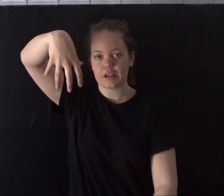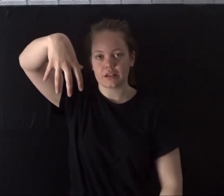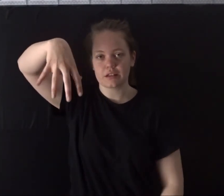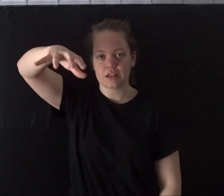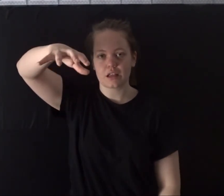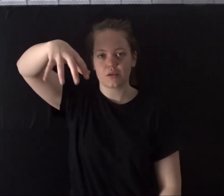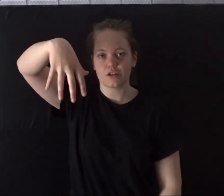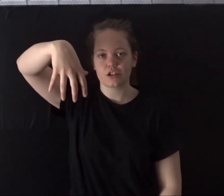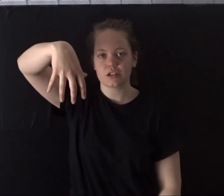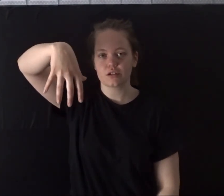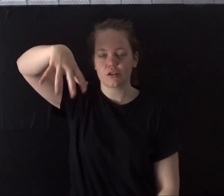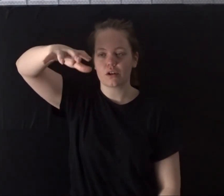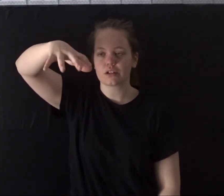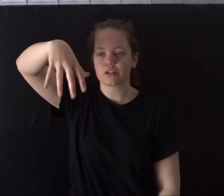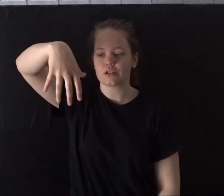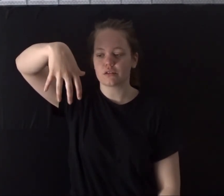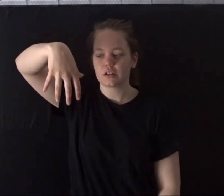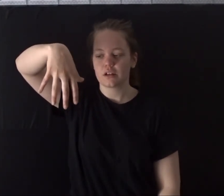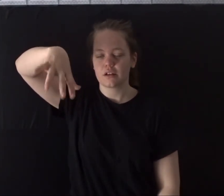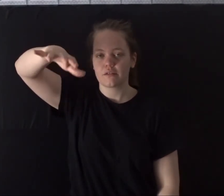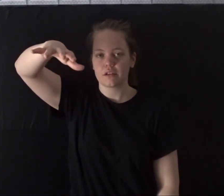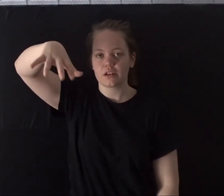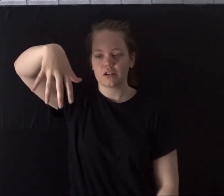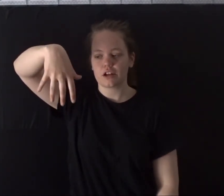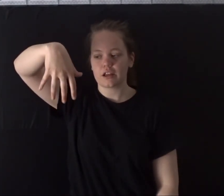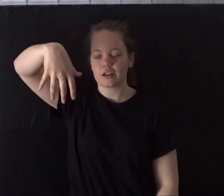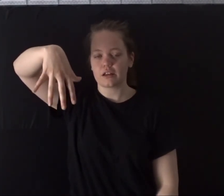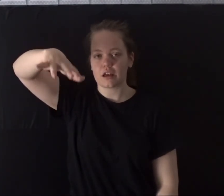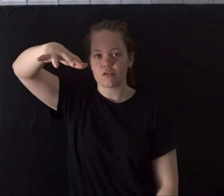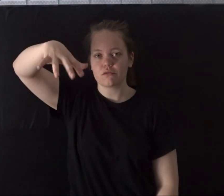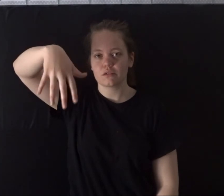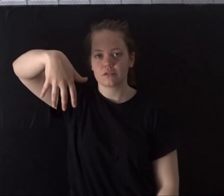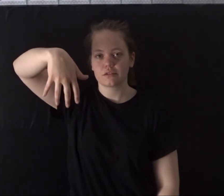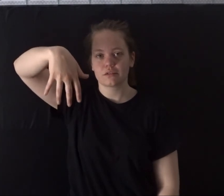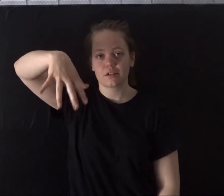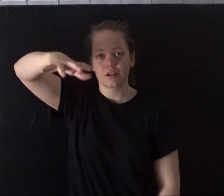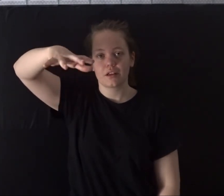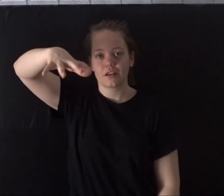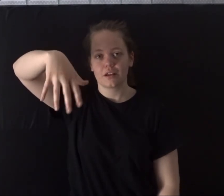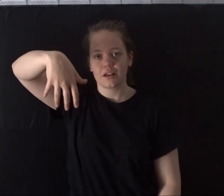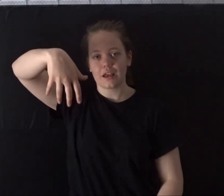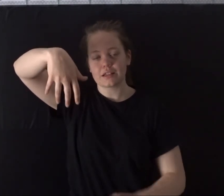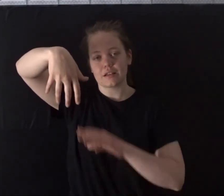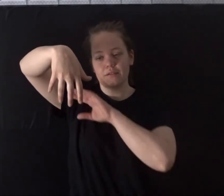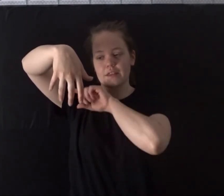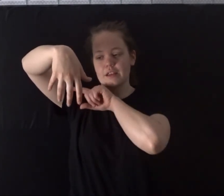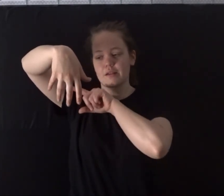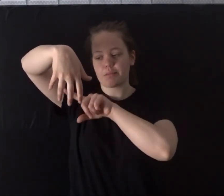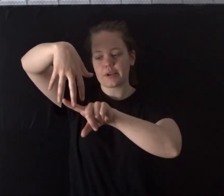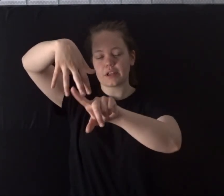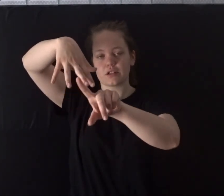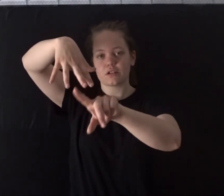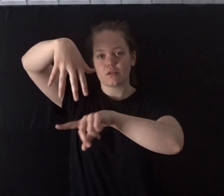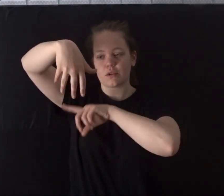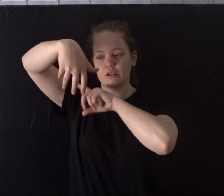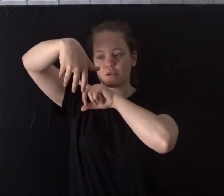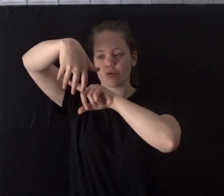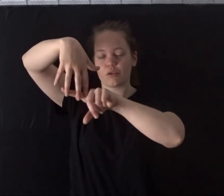pins. And you are just going to flick your hand out as if the pins when you go bowling and